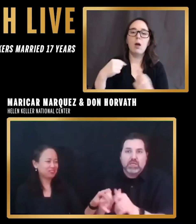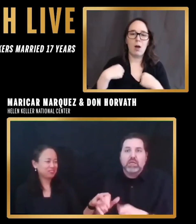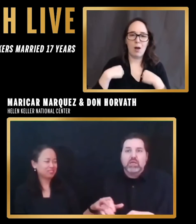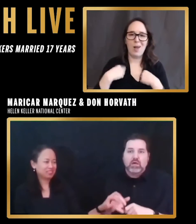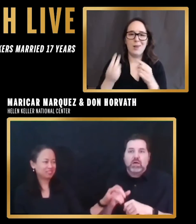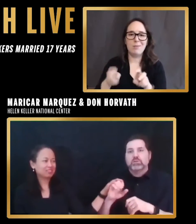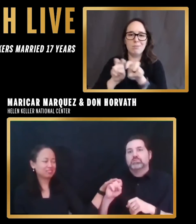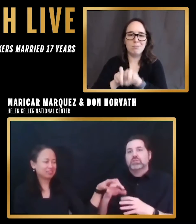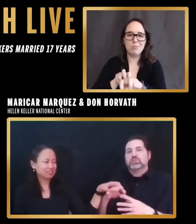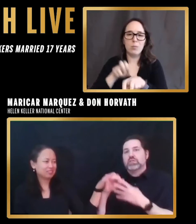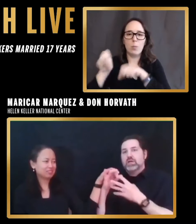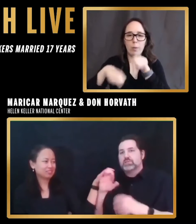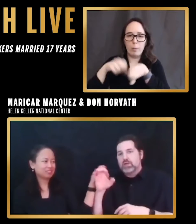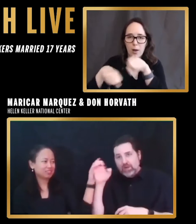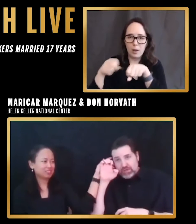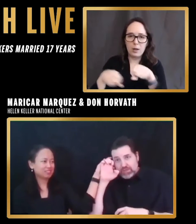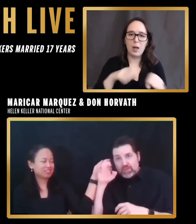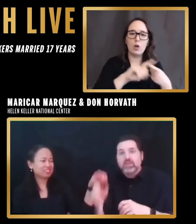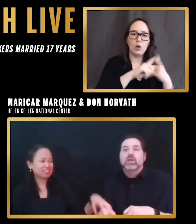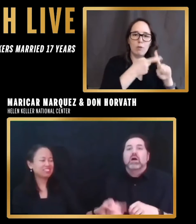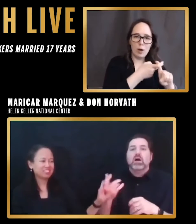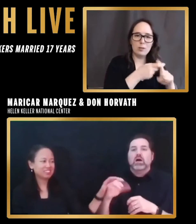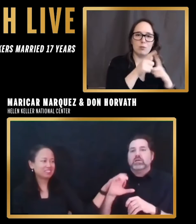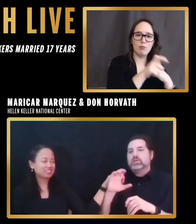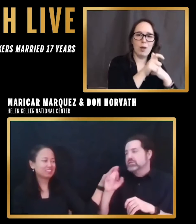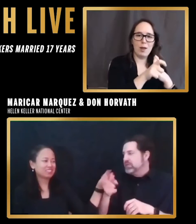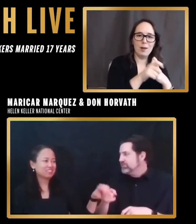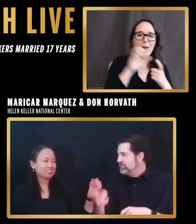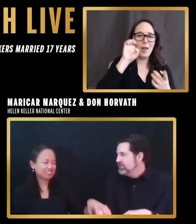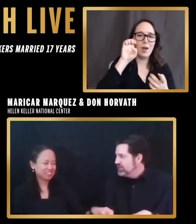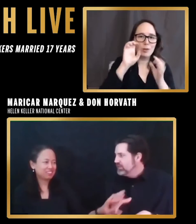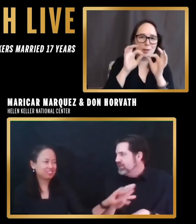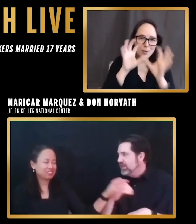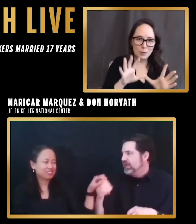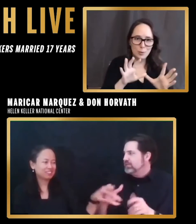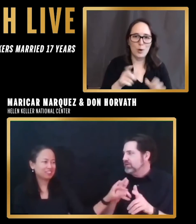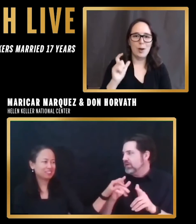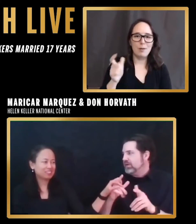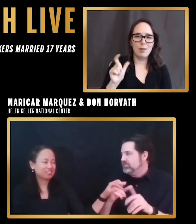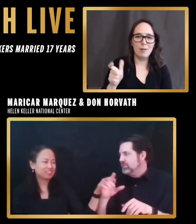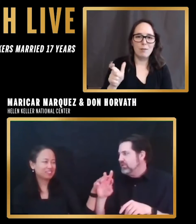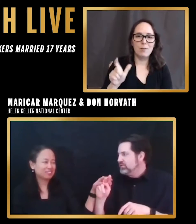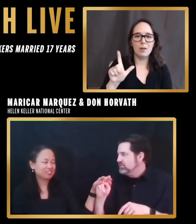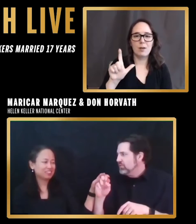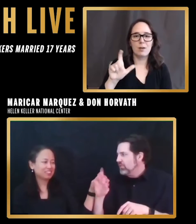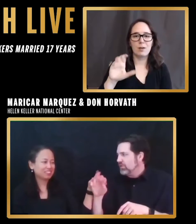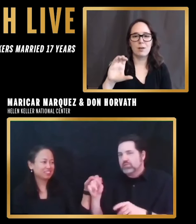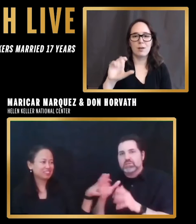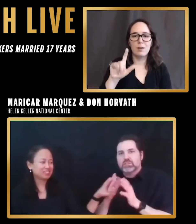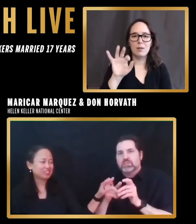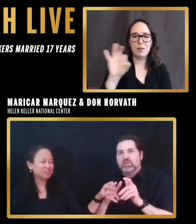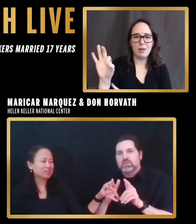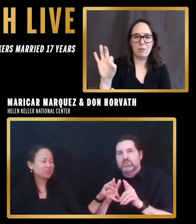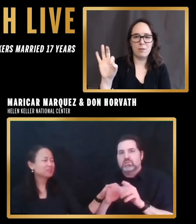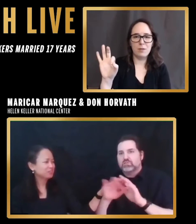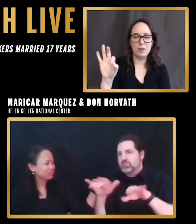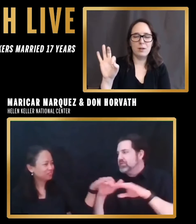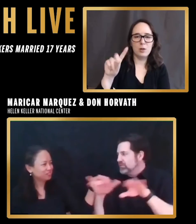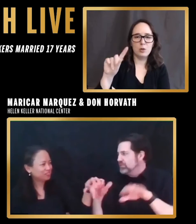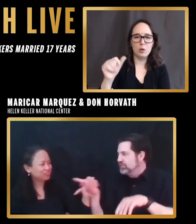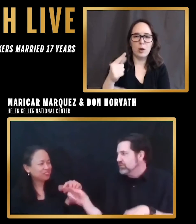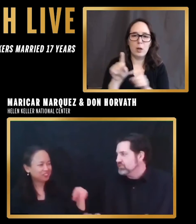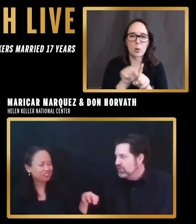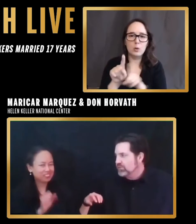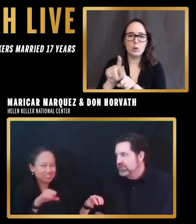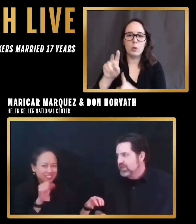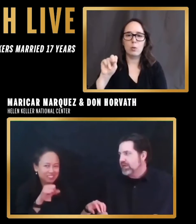running. Special shout out to Erin, Cliff, and Nora, who did the swimming